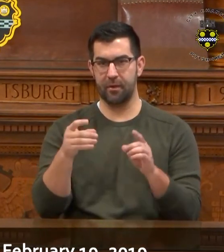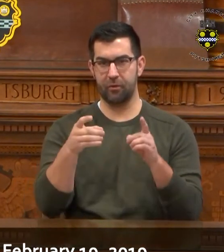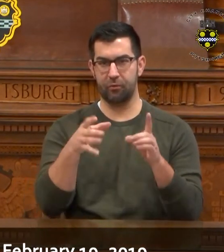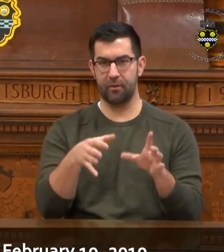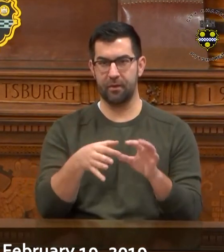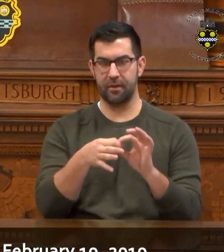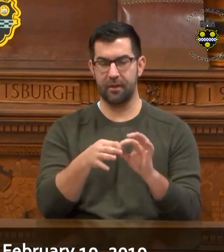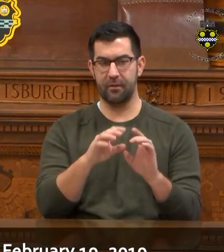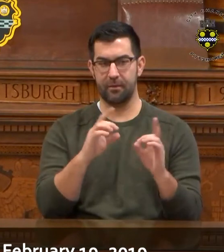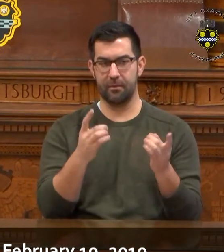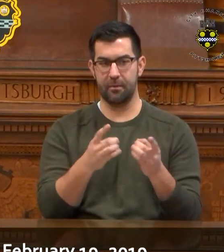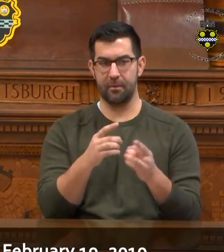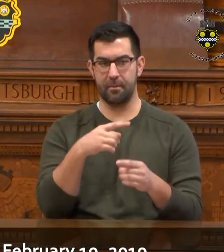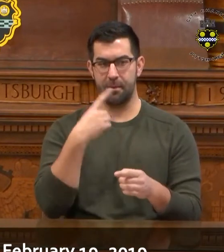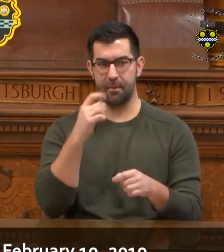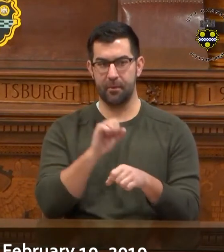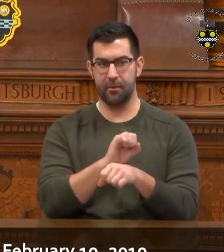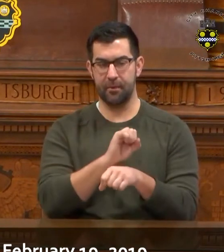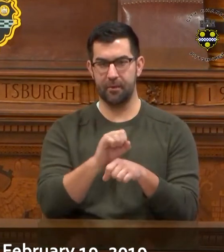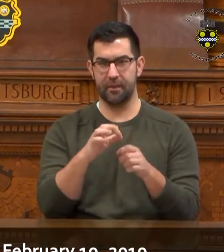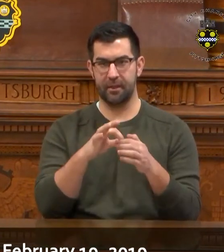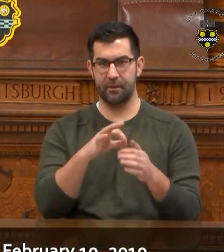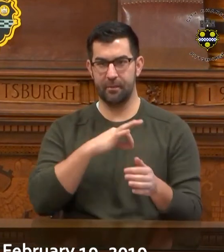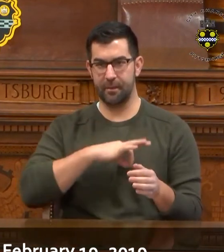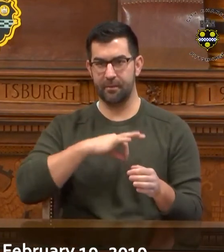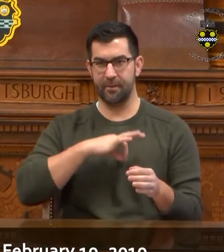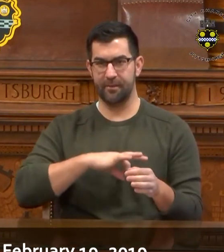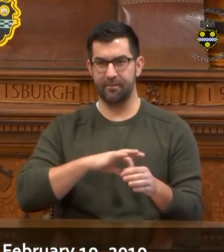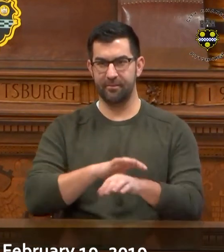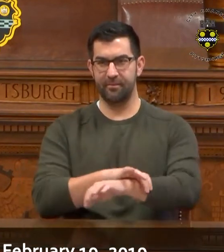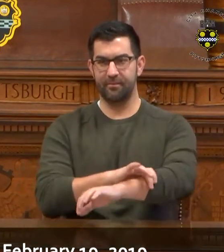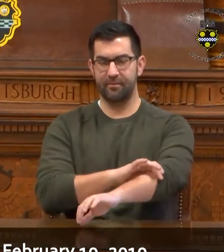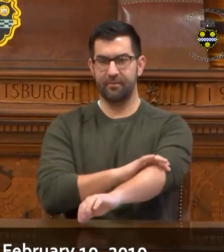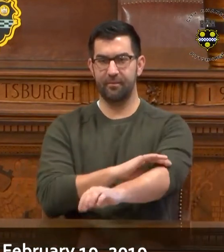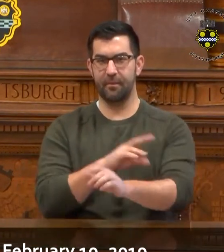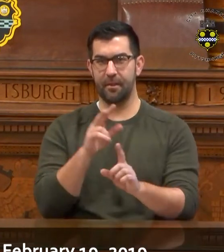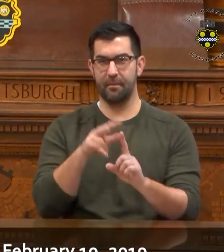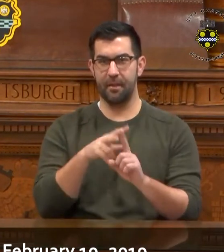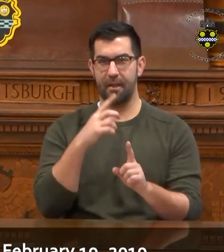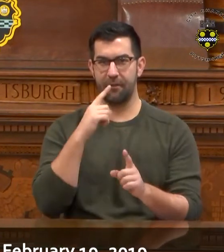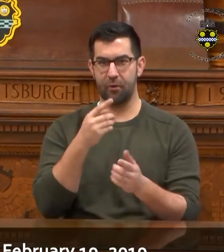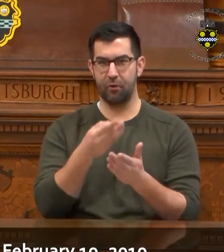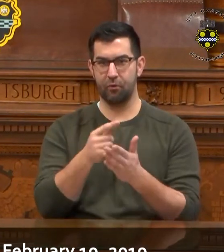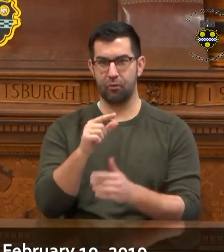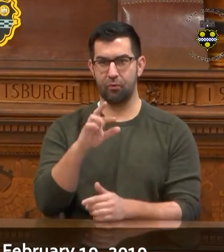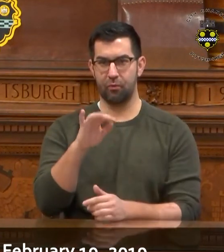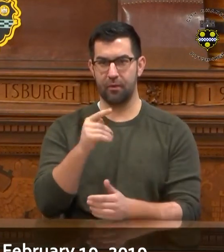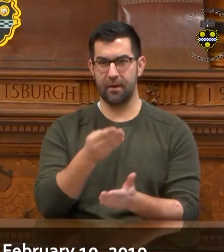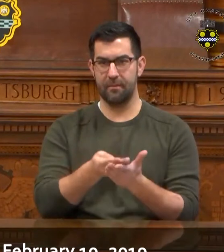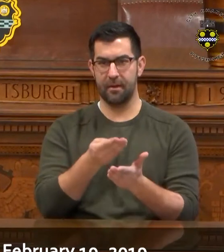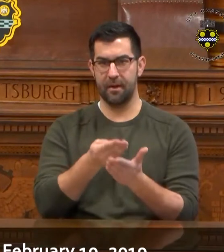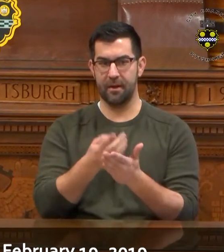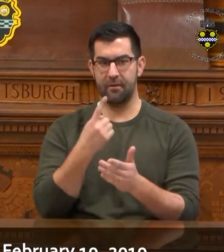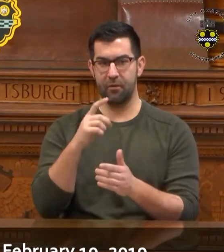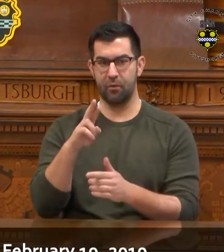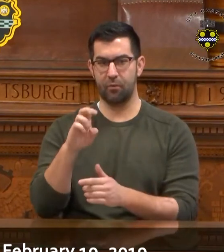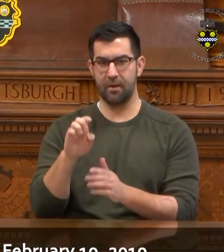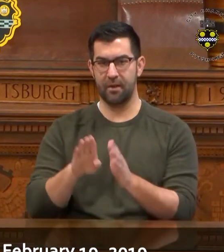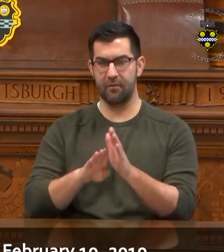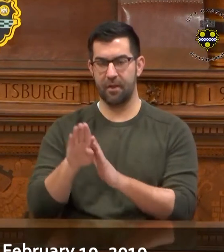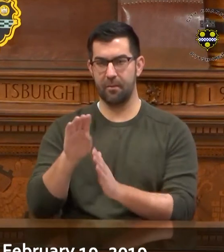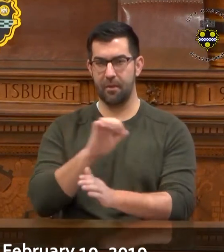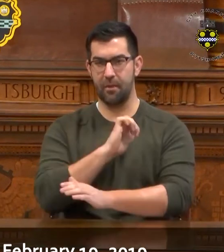Director of the Department of Public Works of the City of Pittsburgh to apply for grant funding from the Redevelopment Authority